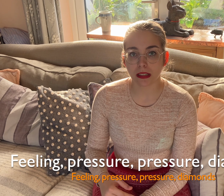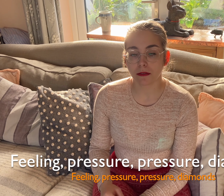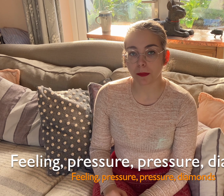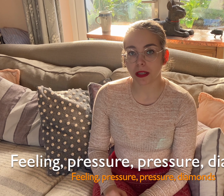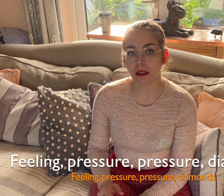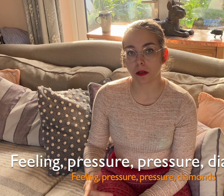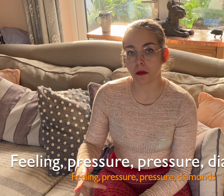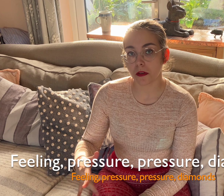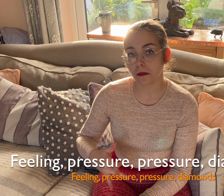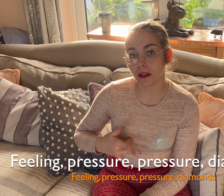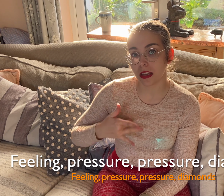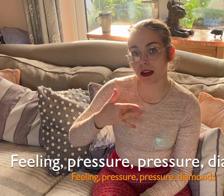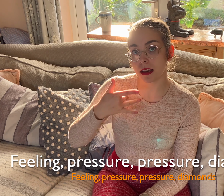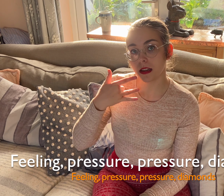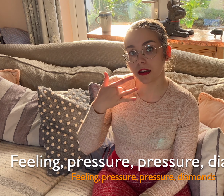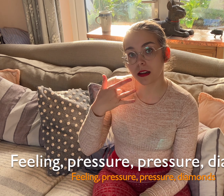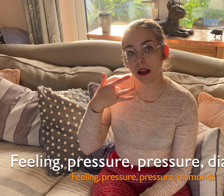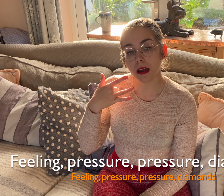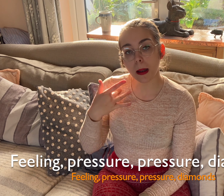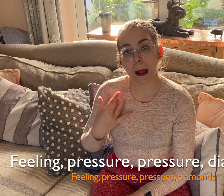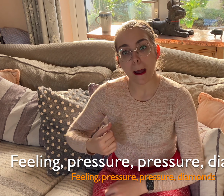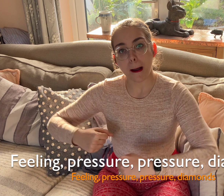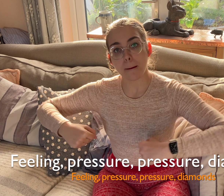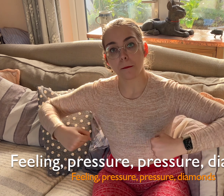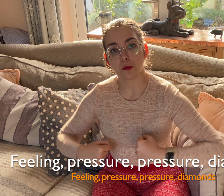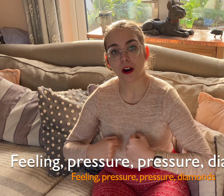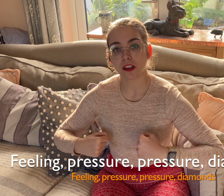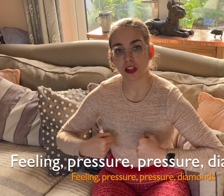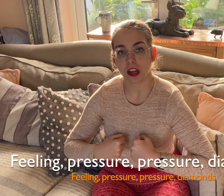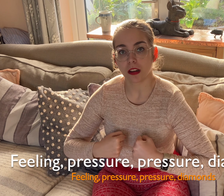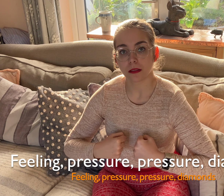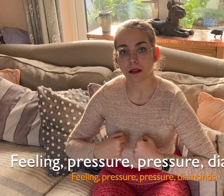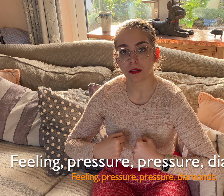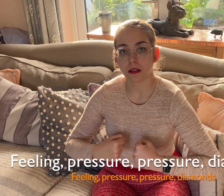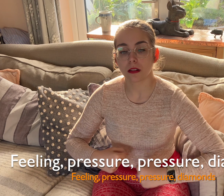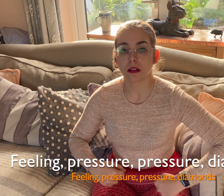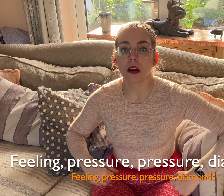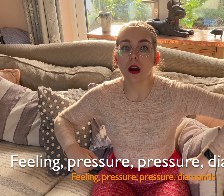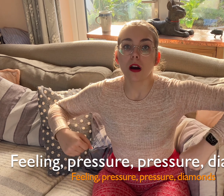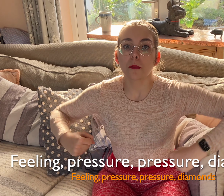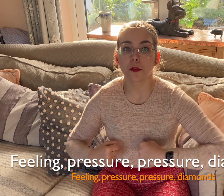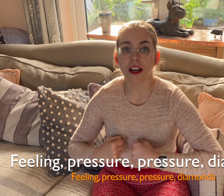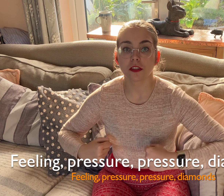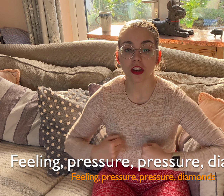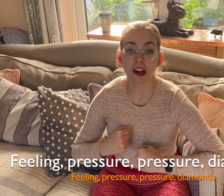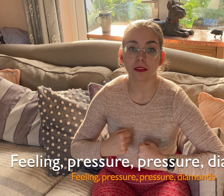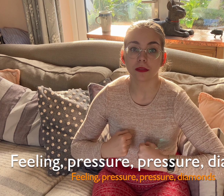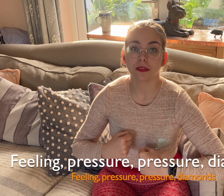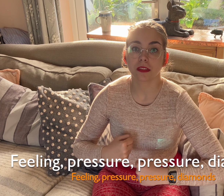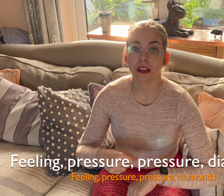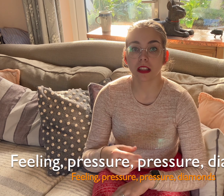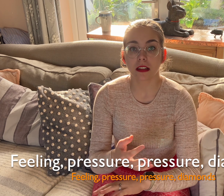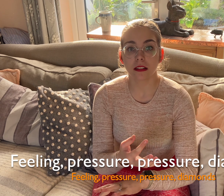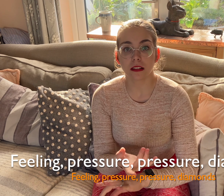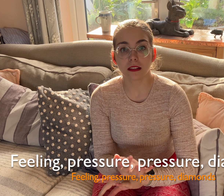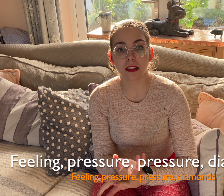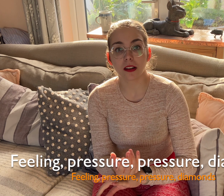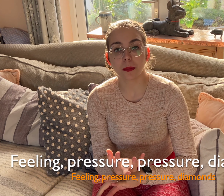repeat of feeling, pressure, pressure, diamonds.